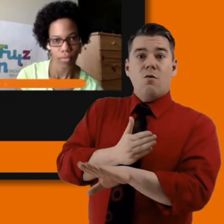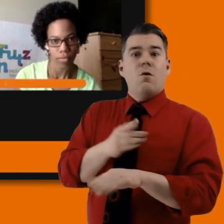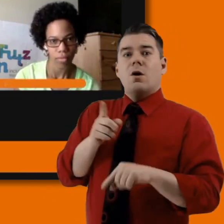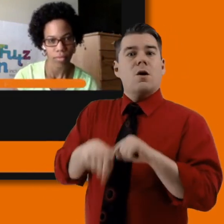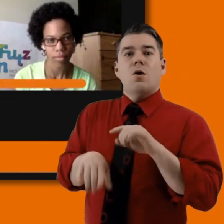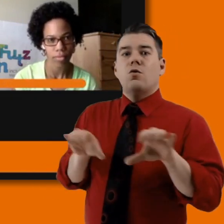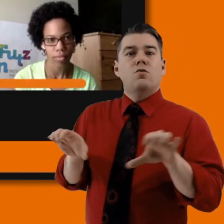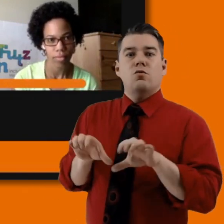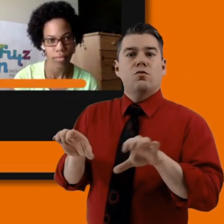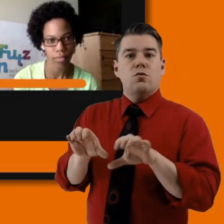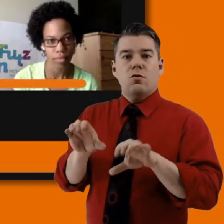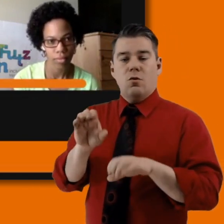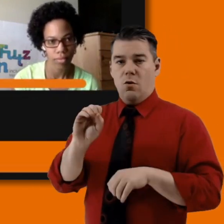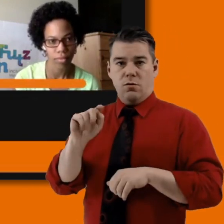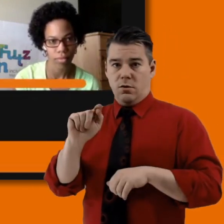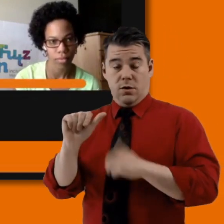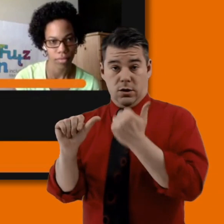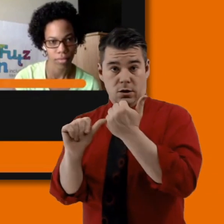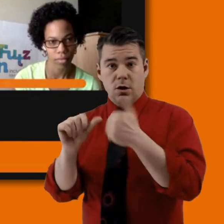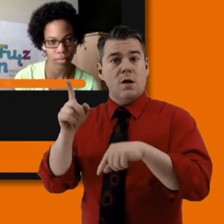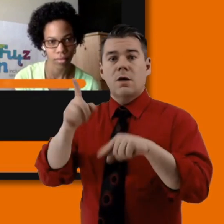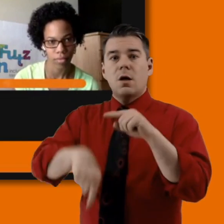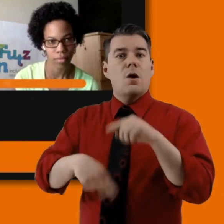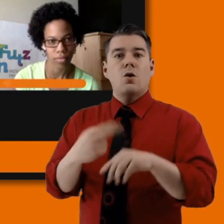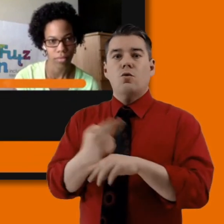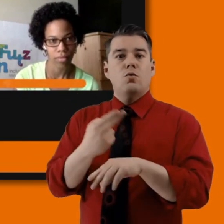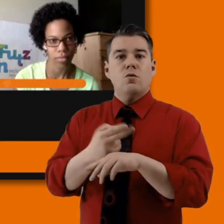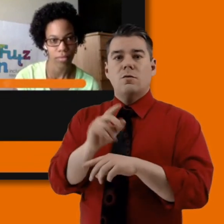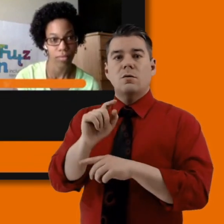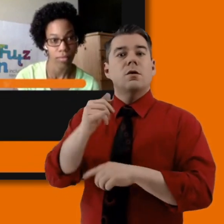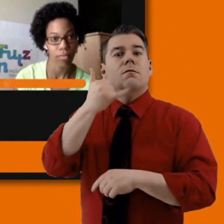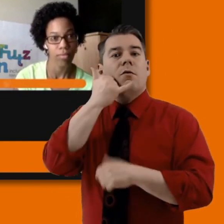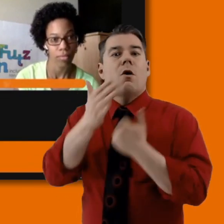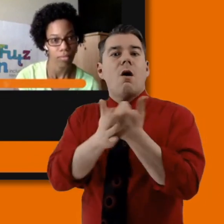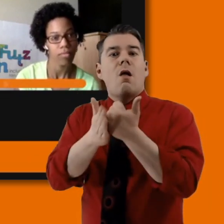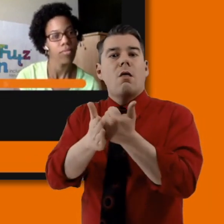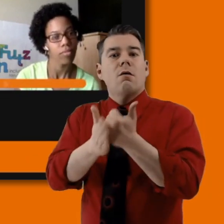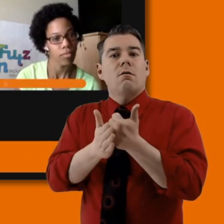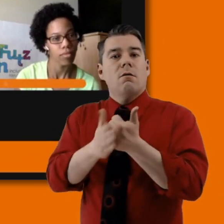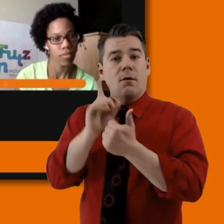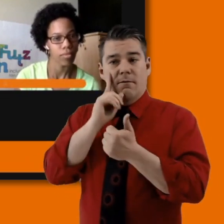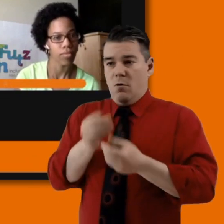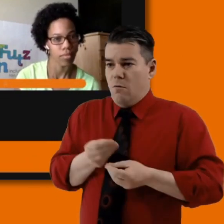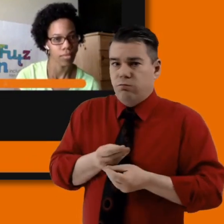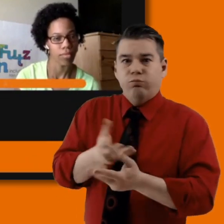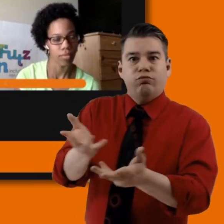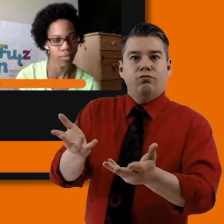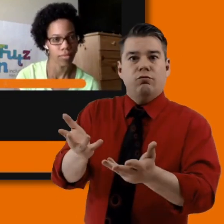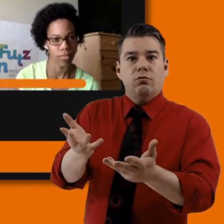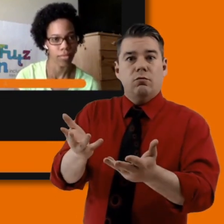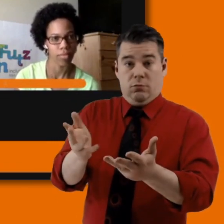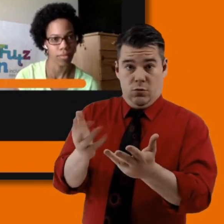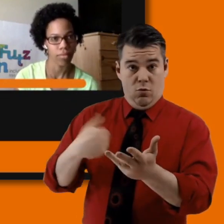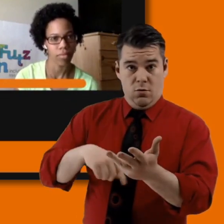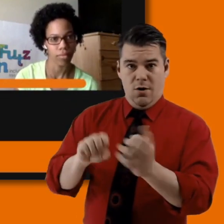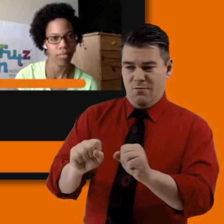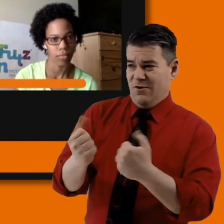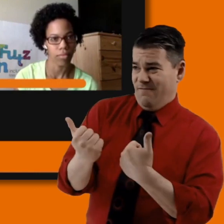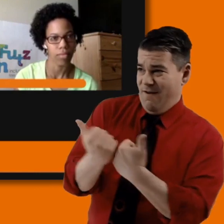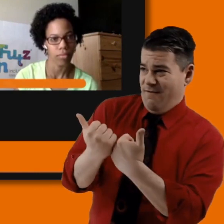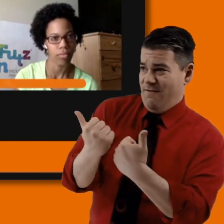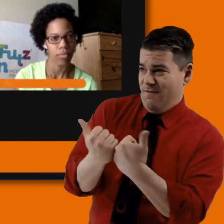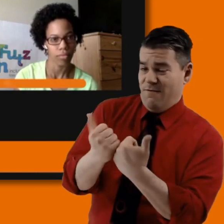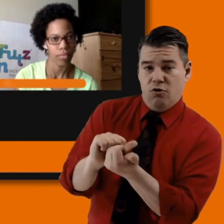occupational therapy assistants are not allowed to use telehealth as a delivery service method, but we were able to advocate